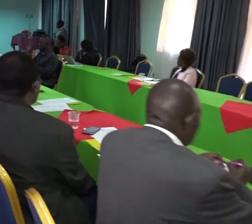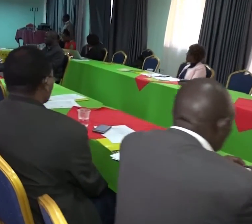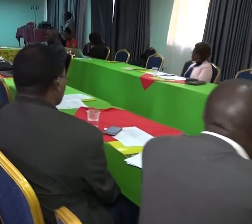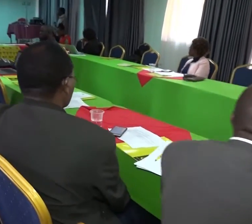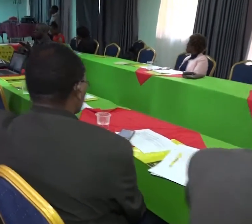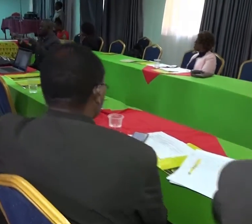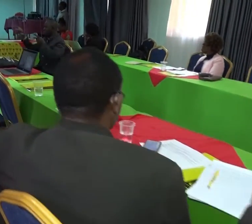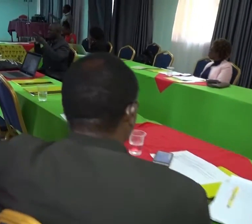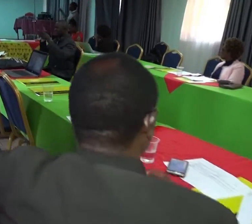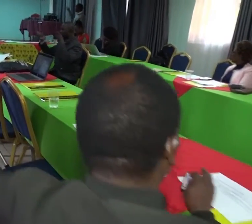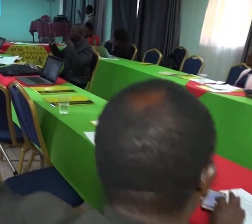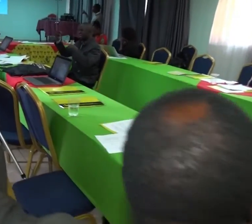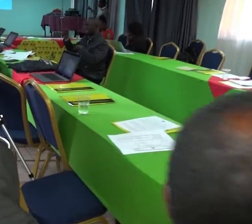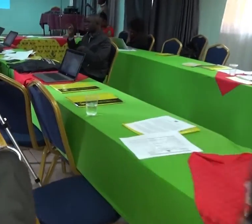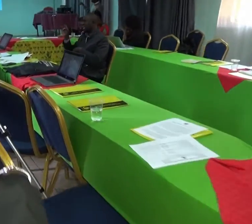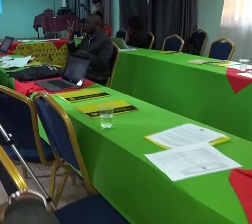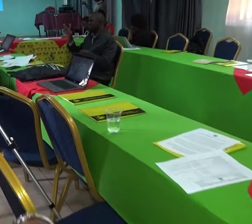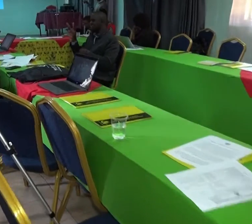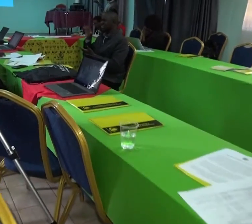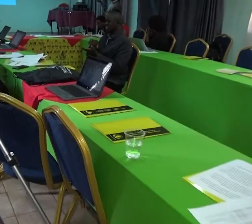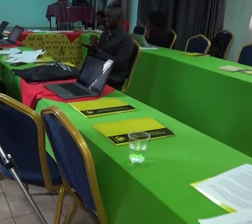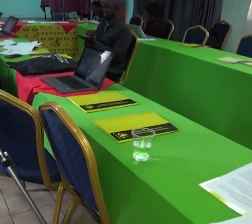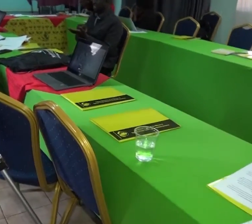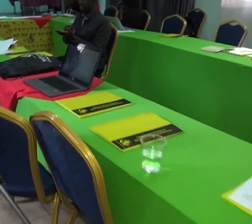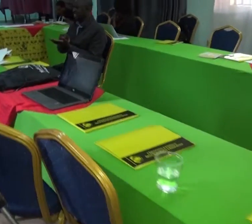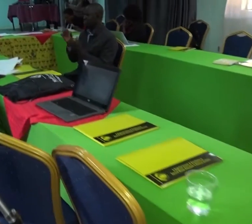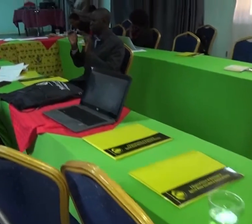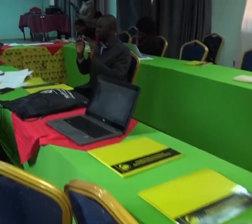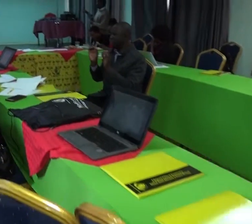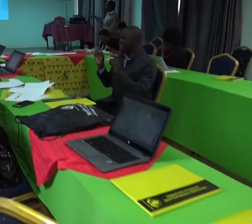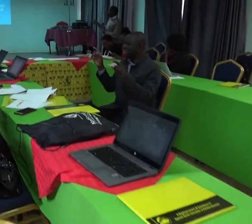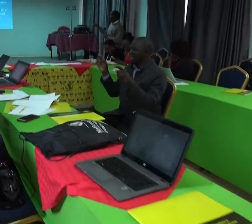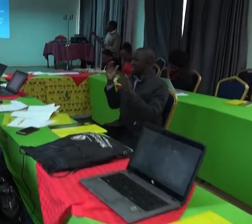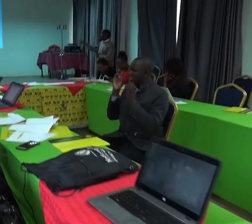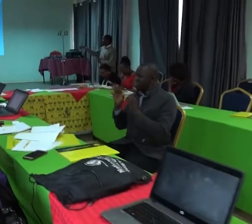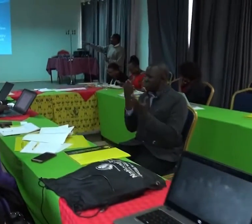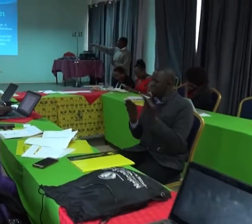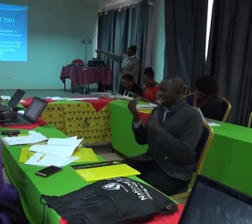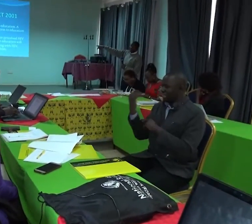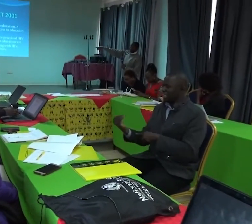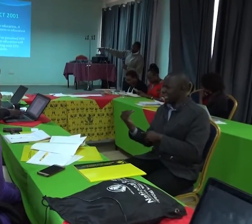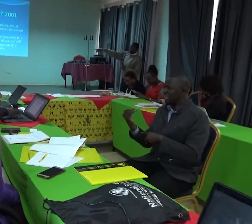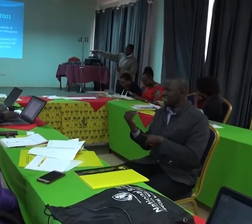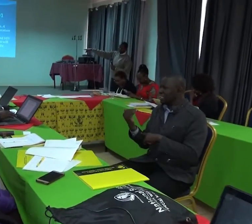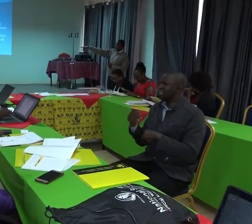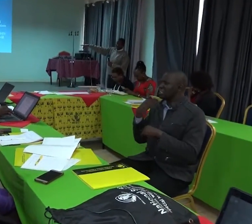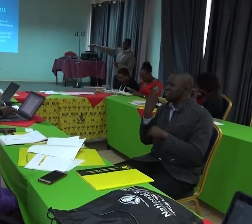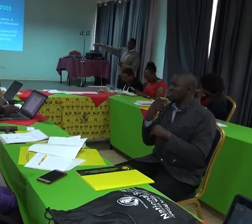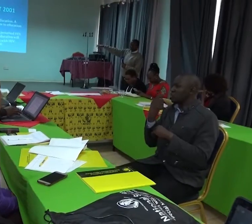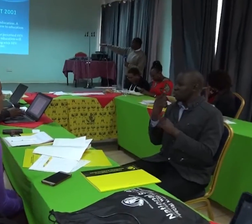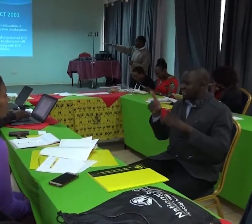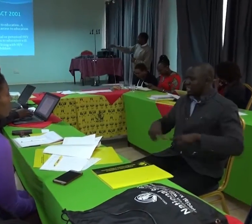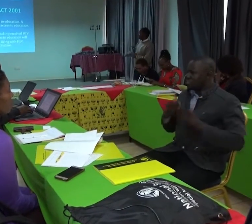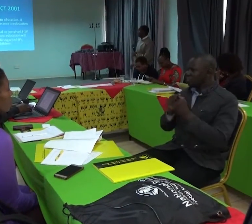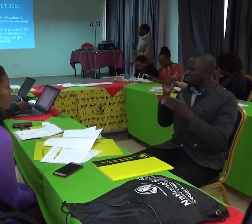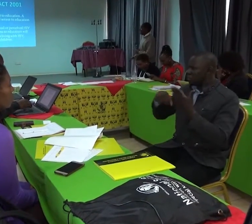HIV status, in particular access to education with those living with HIV, orphan and vulnerable children. This